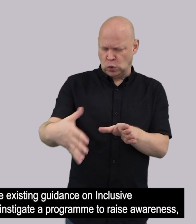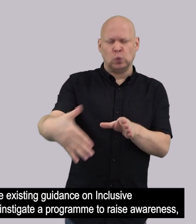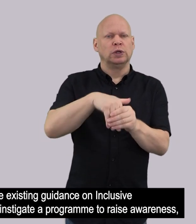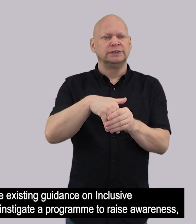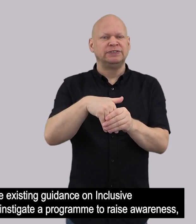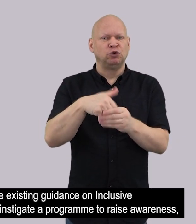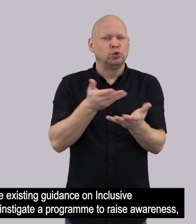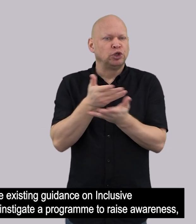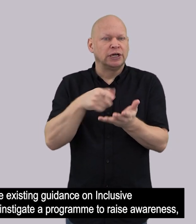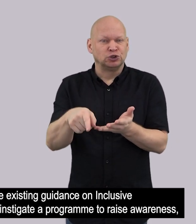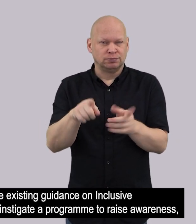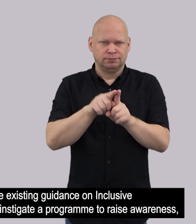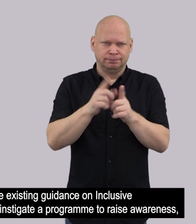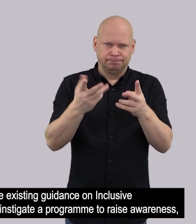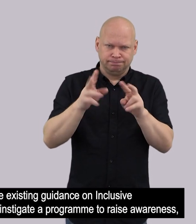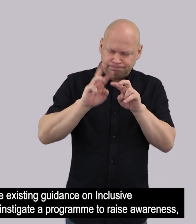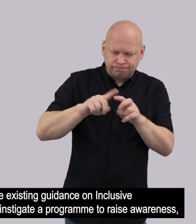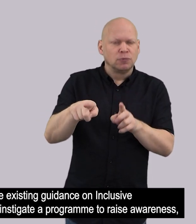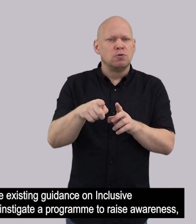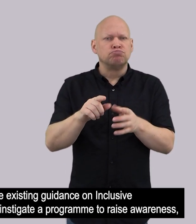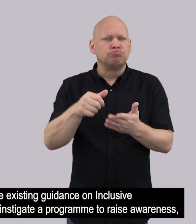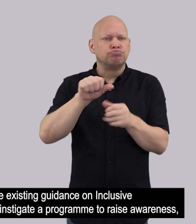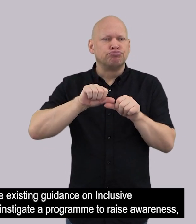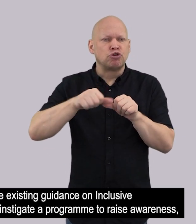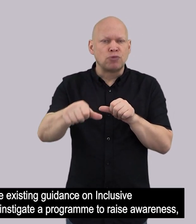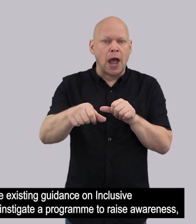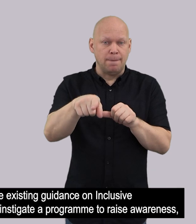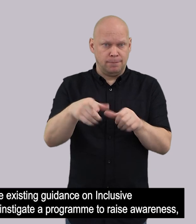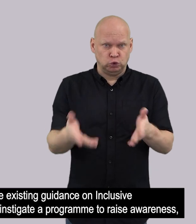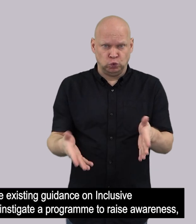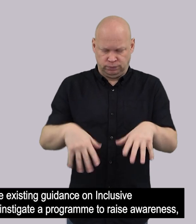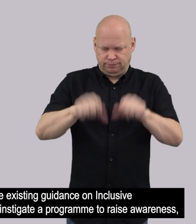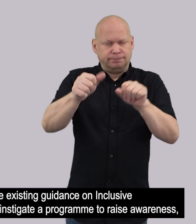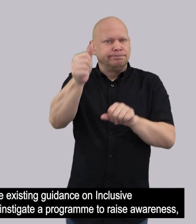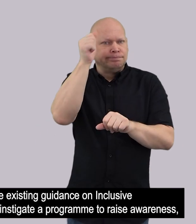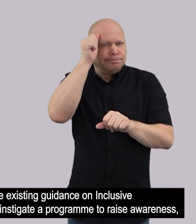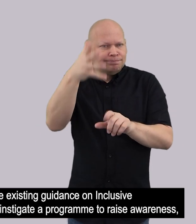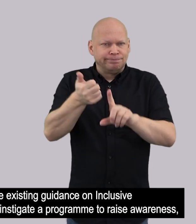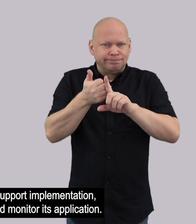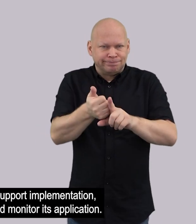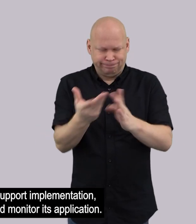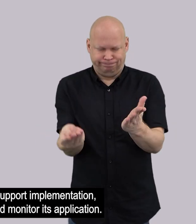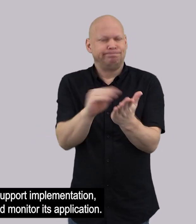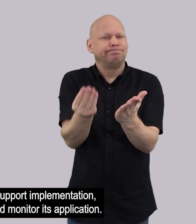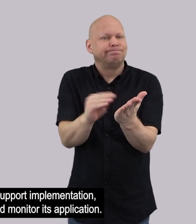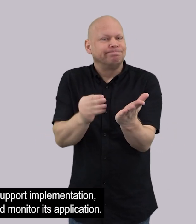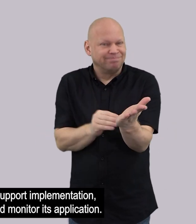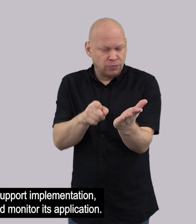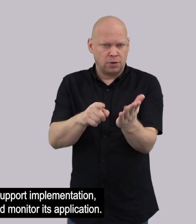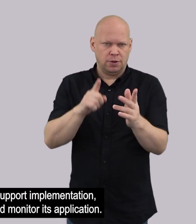Promote existing guidance on inclusive communication and instigate a programme to raise awareness, support implementation, and monitor its